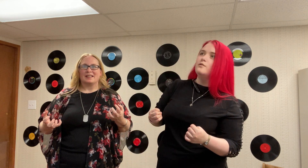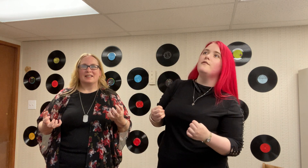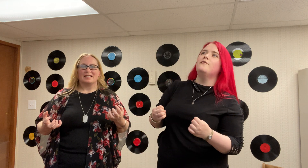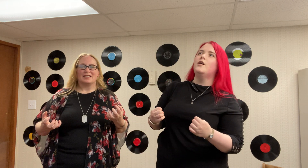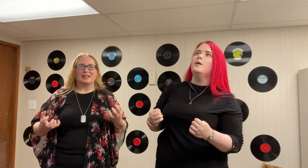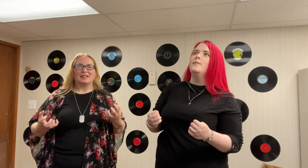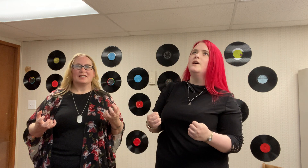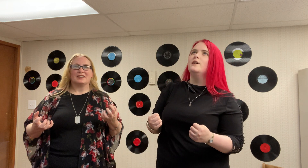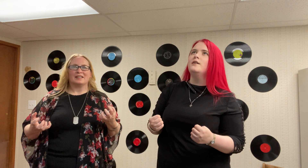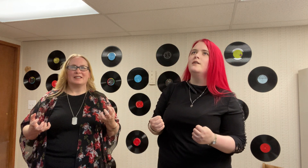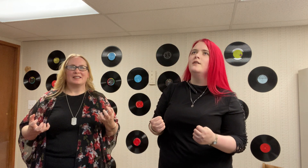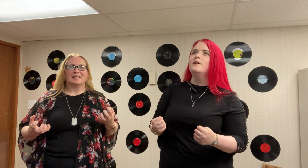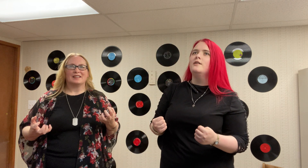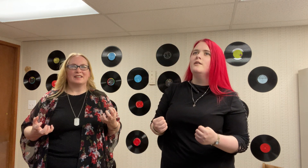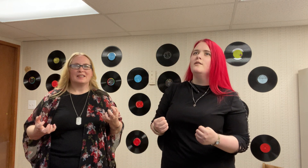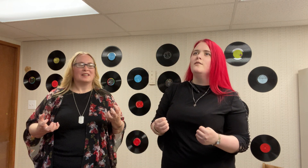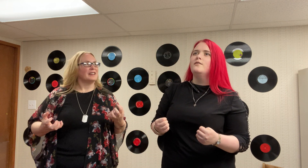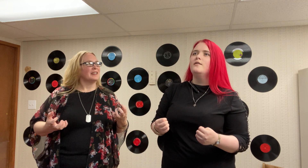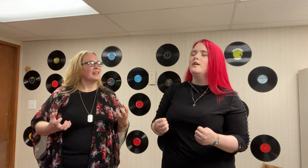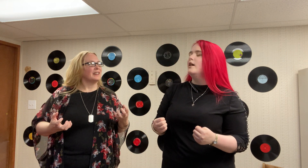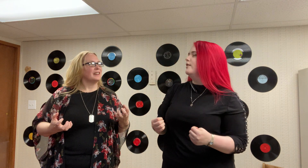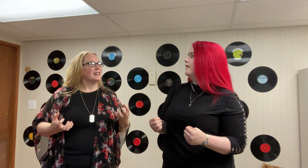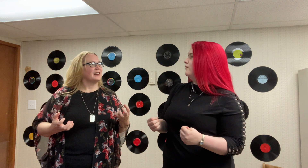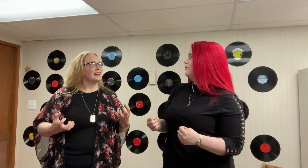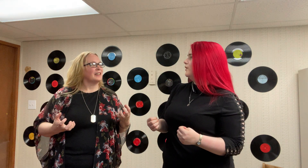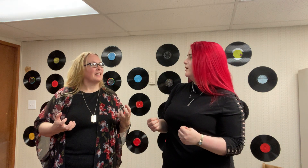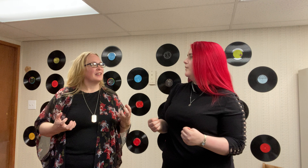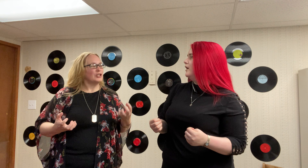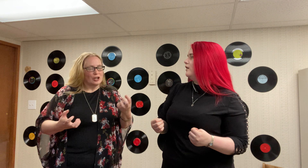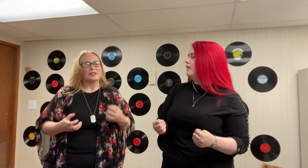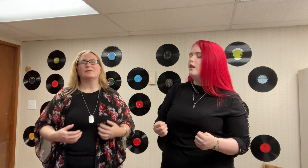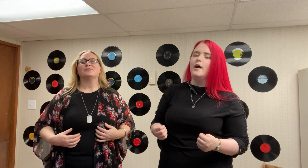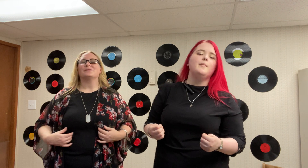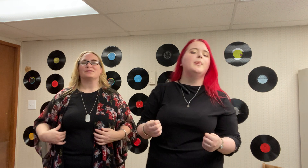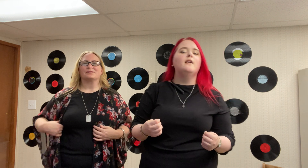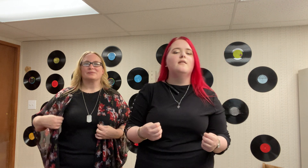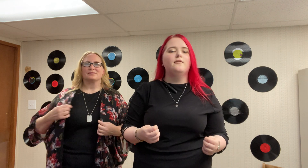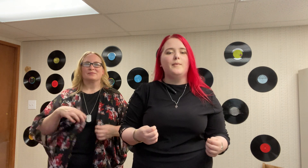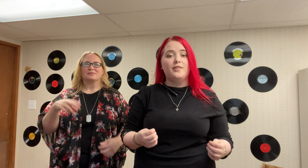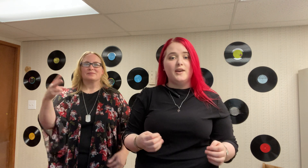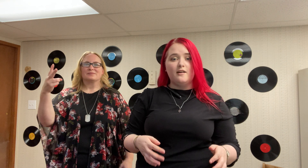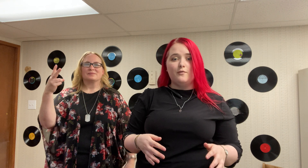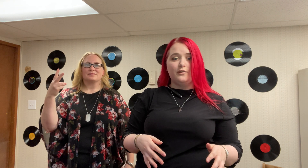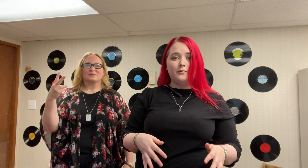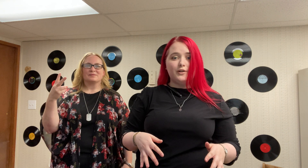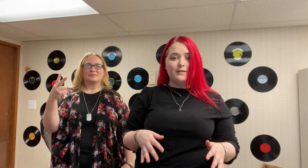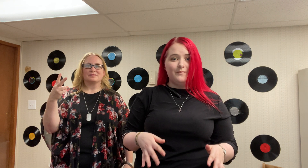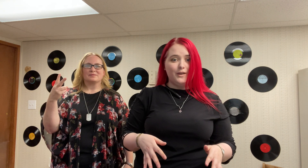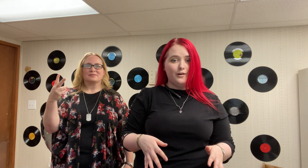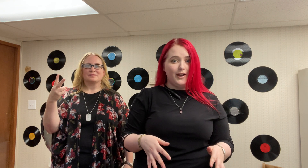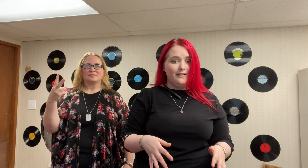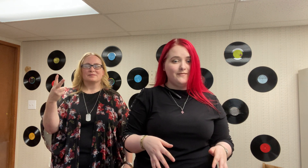it from I think of what the world can be. Sure. Okay. From I think of what the world can be, okay?